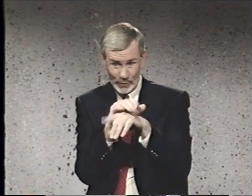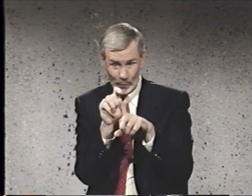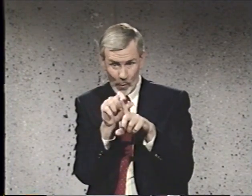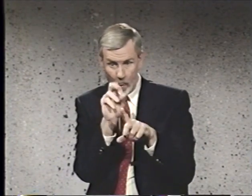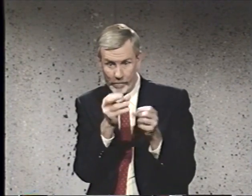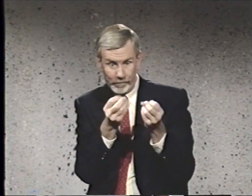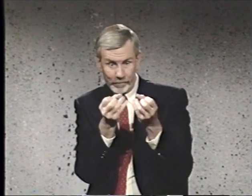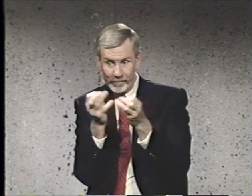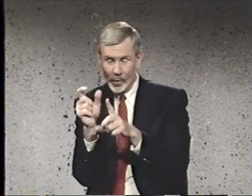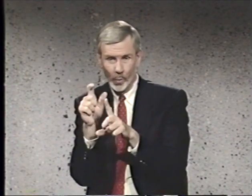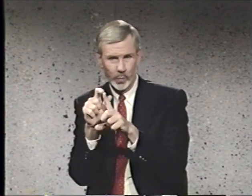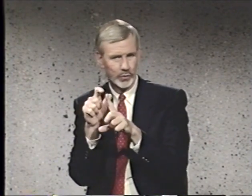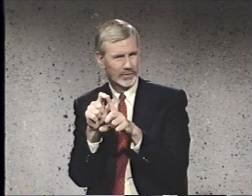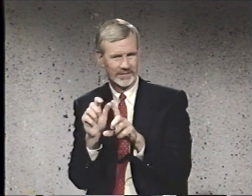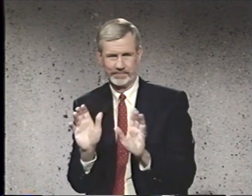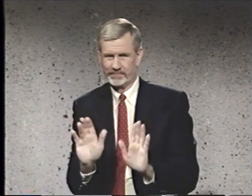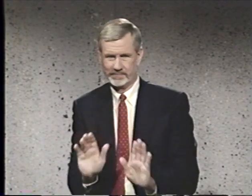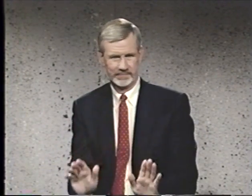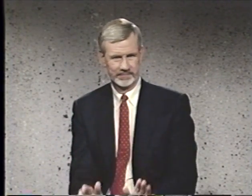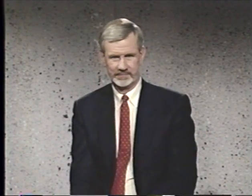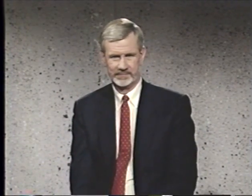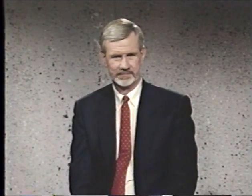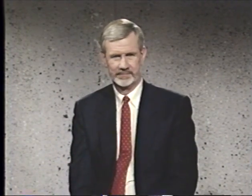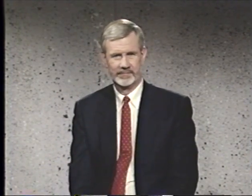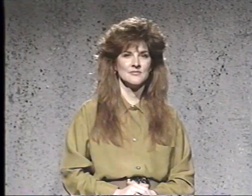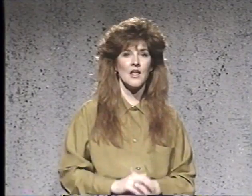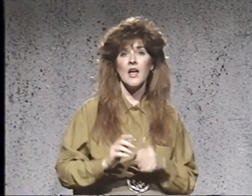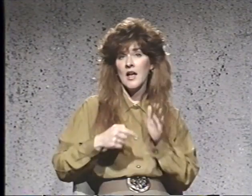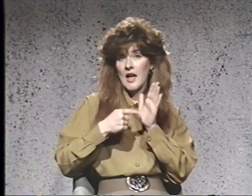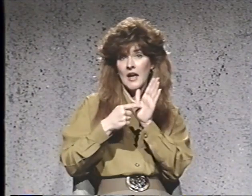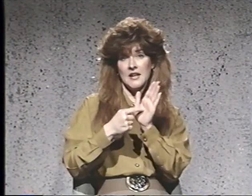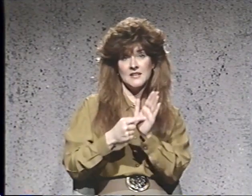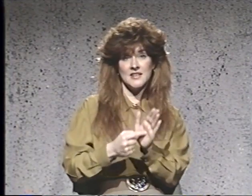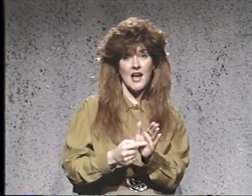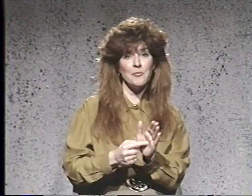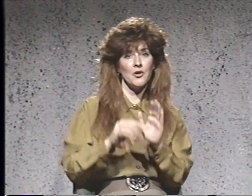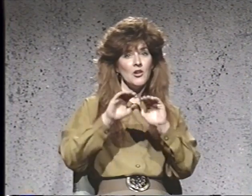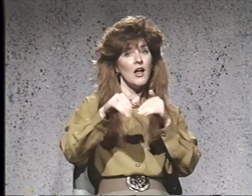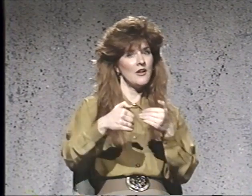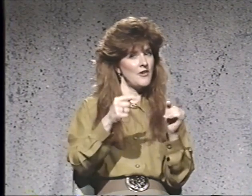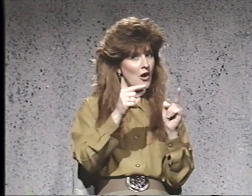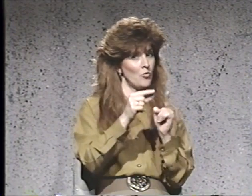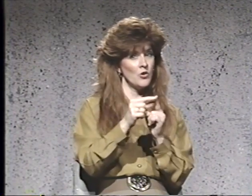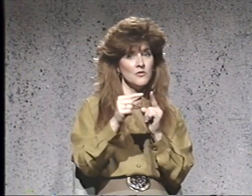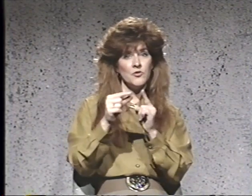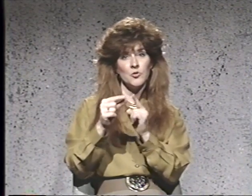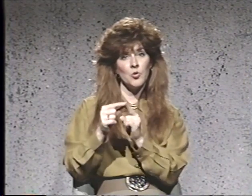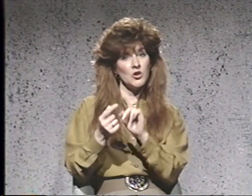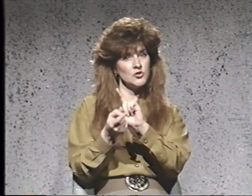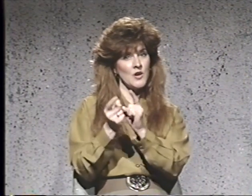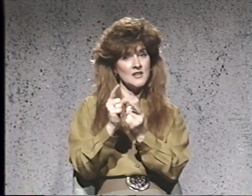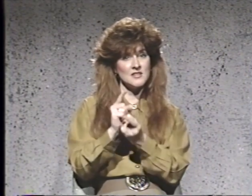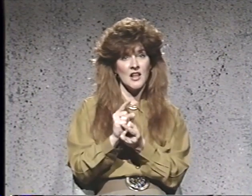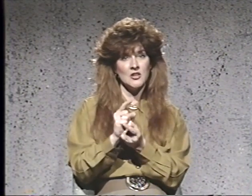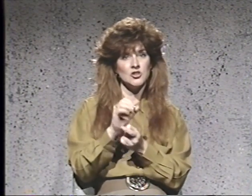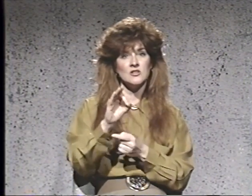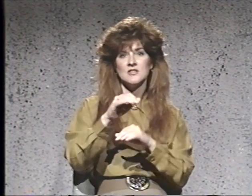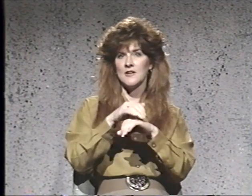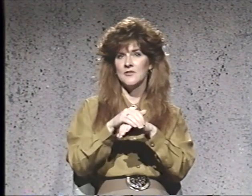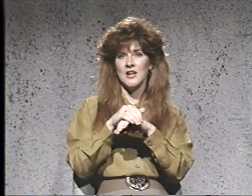the English word or words. An example of how word-for-word translations of